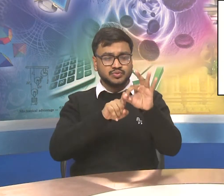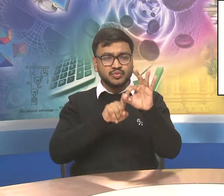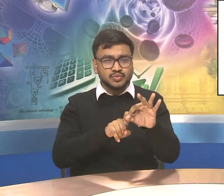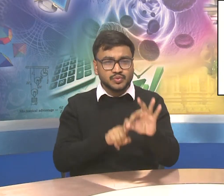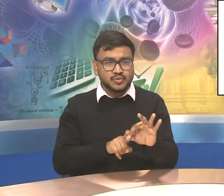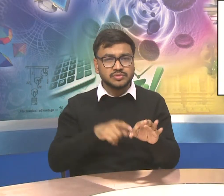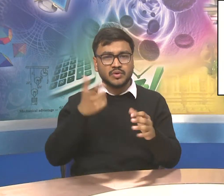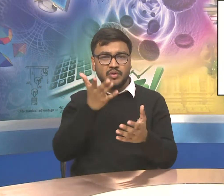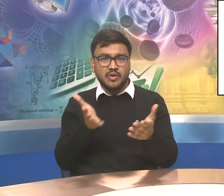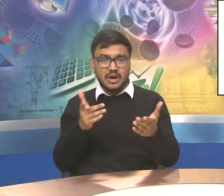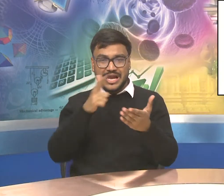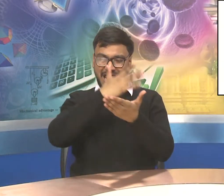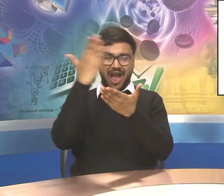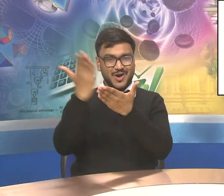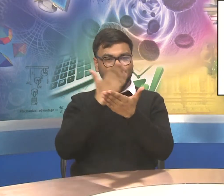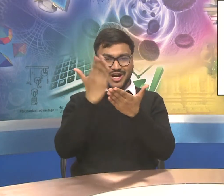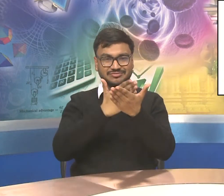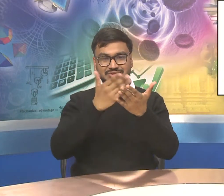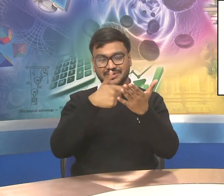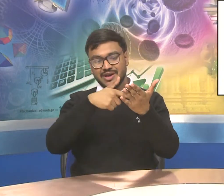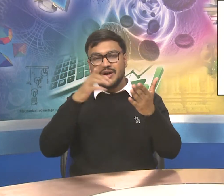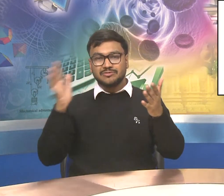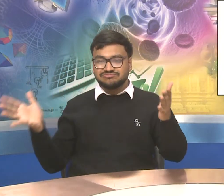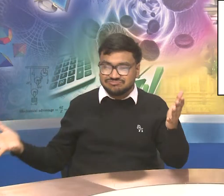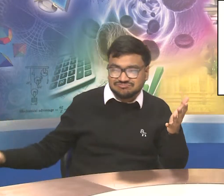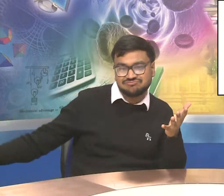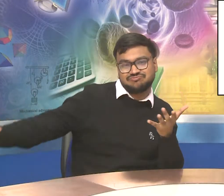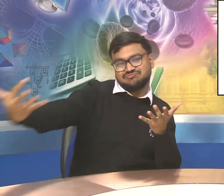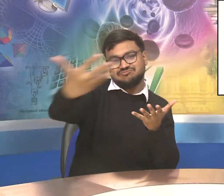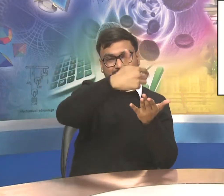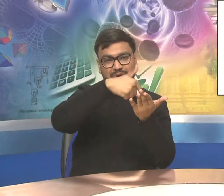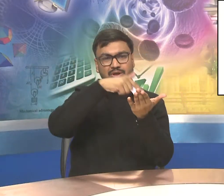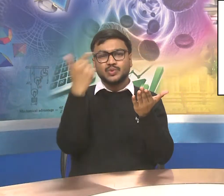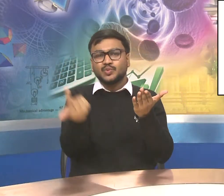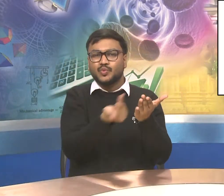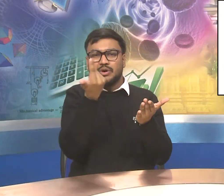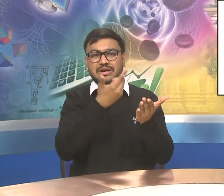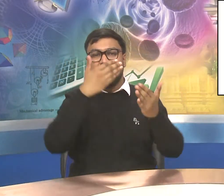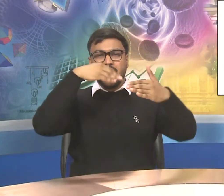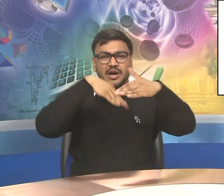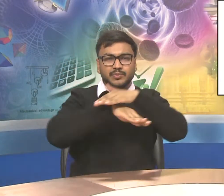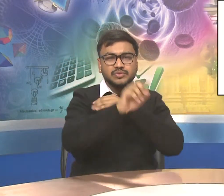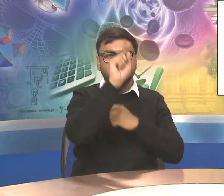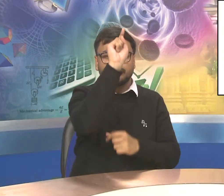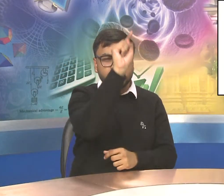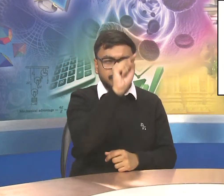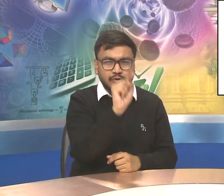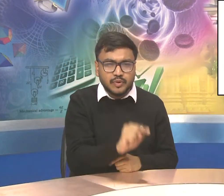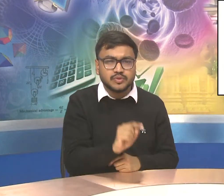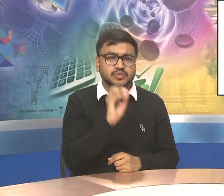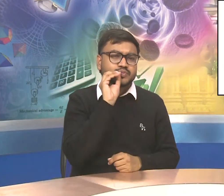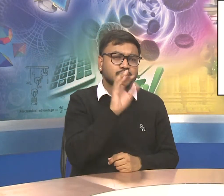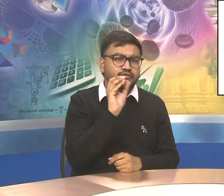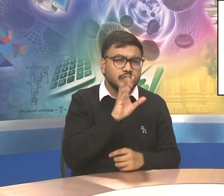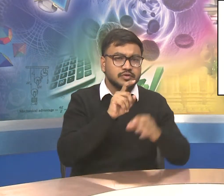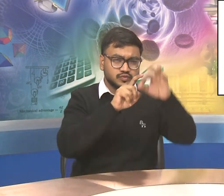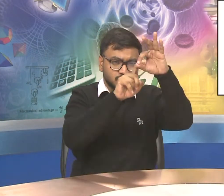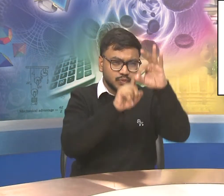After many survey of information, requirements of all